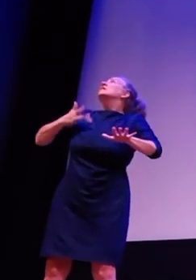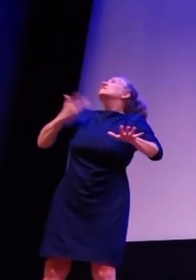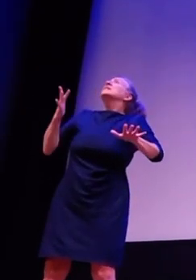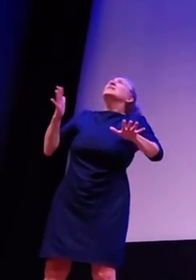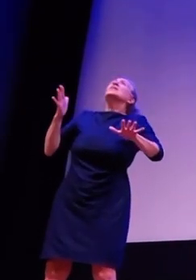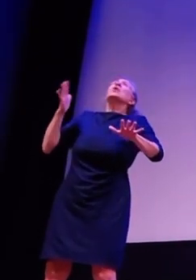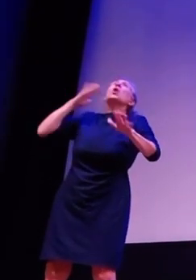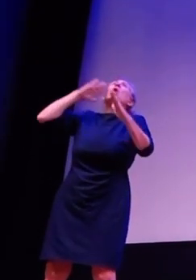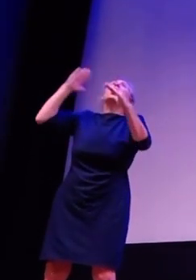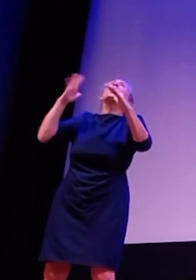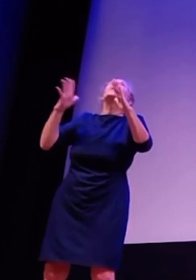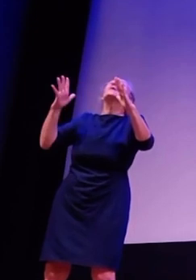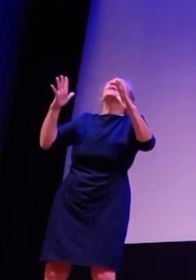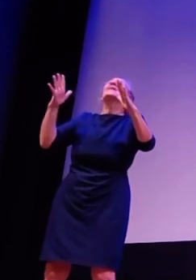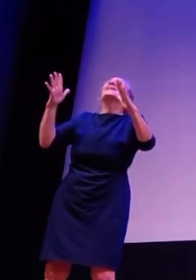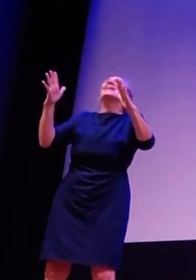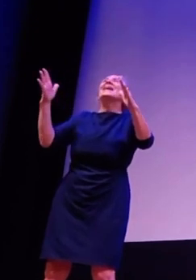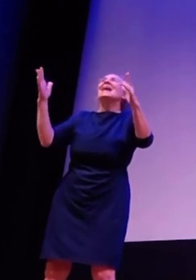a rainbow